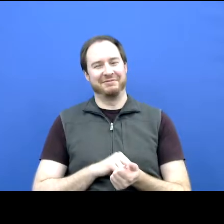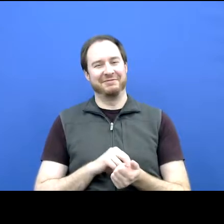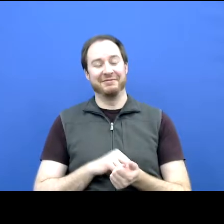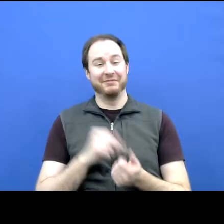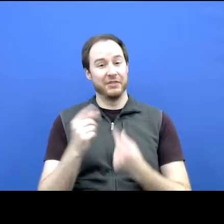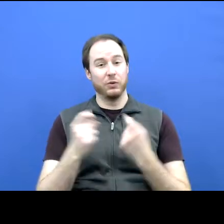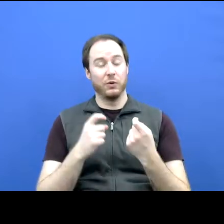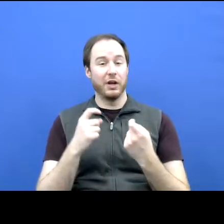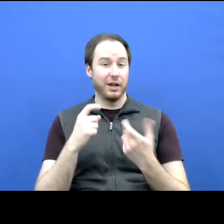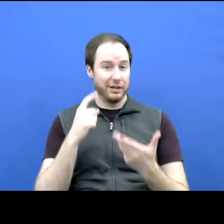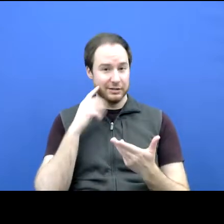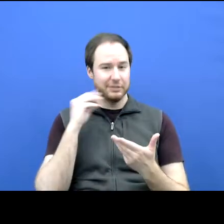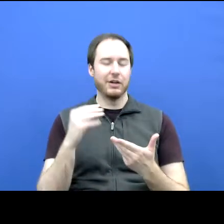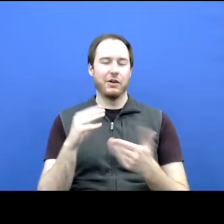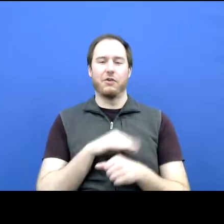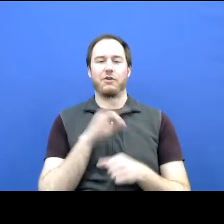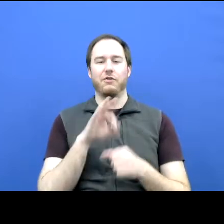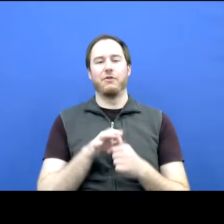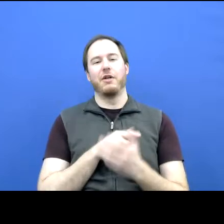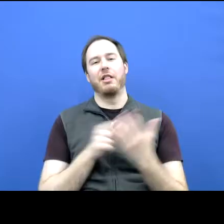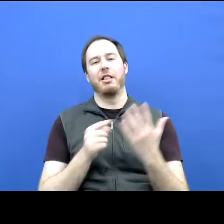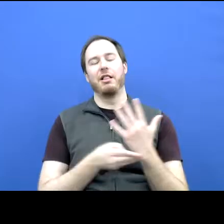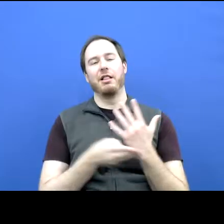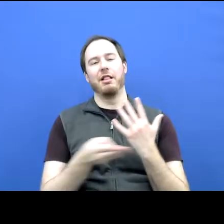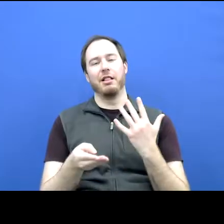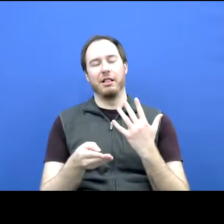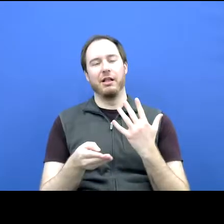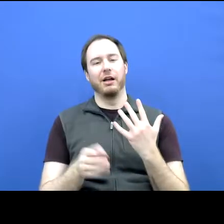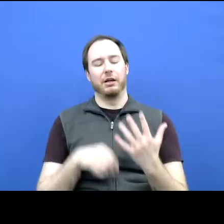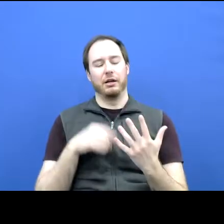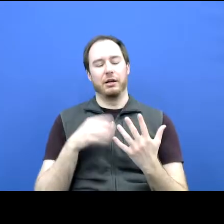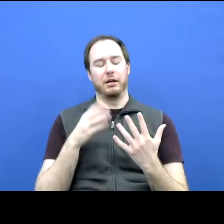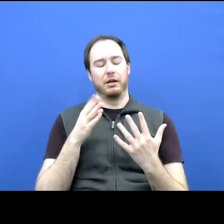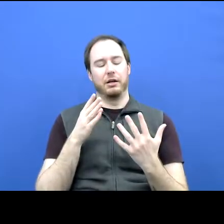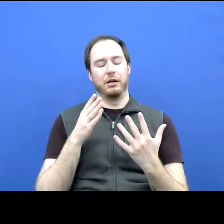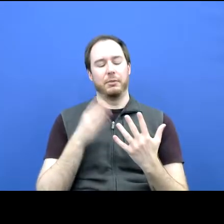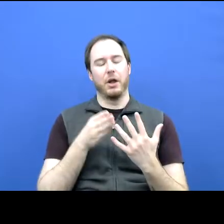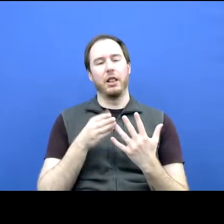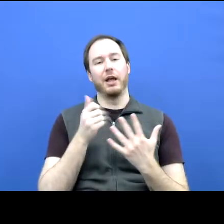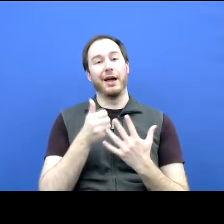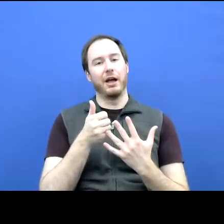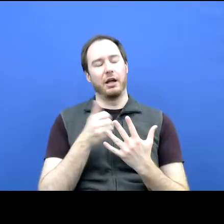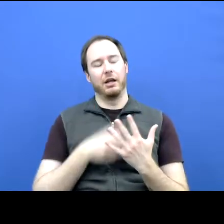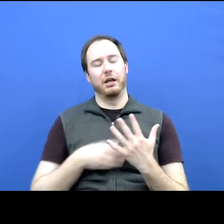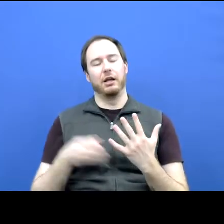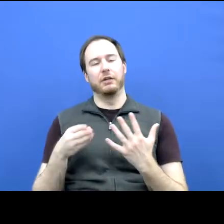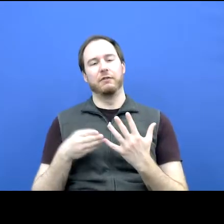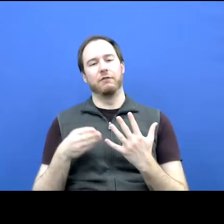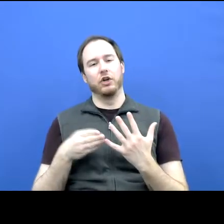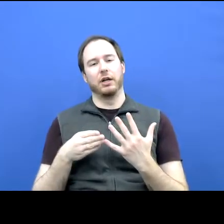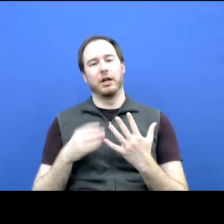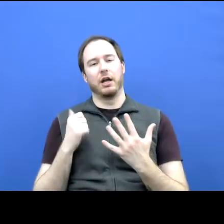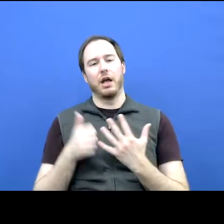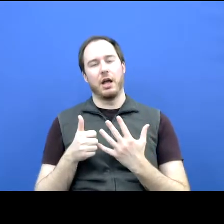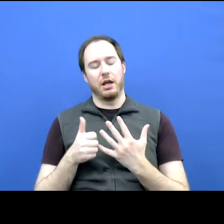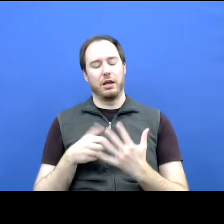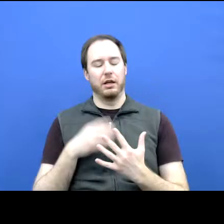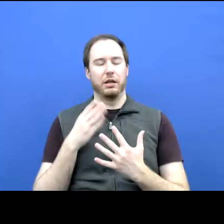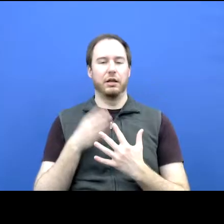Hearing and seeing none, please call the roll. Councilmember Barley, Aye. Councilmember Stafford,